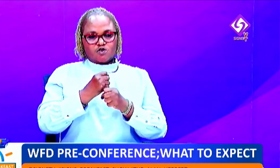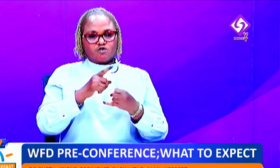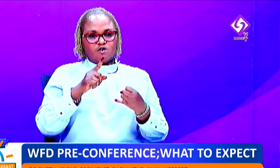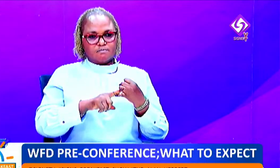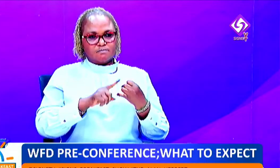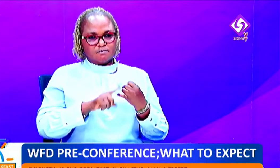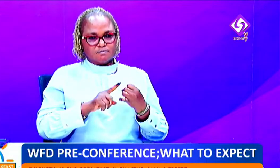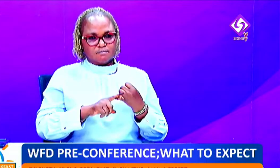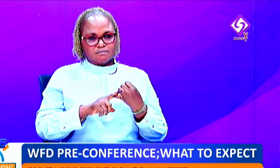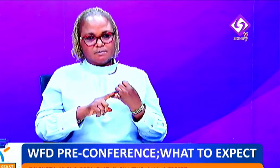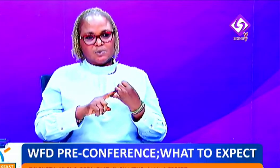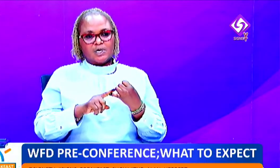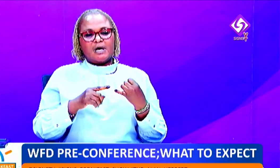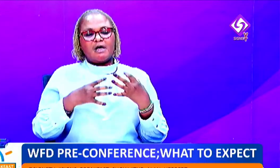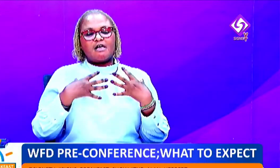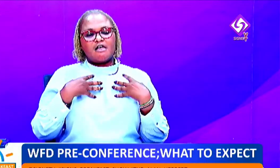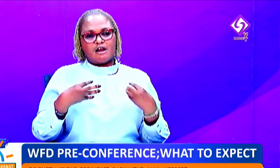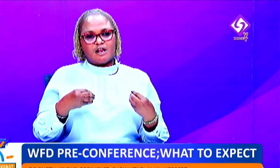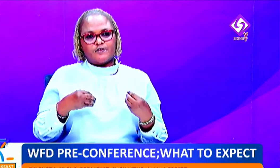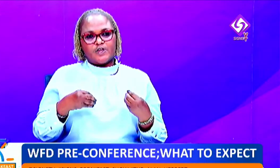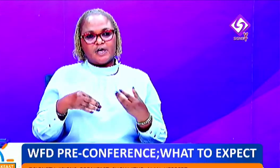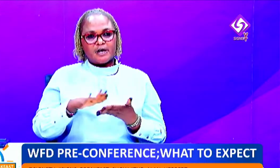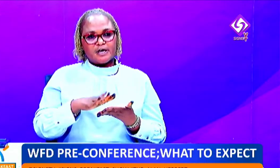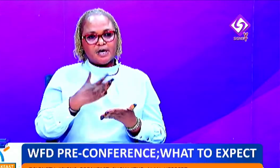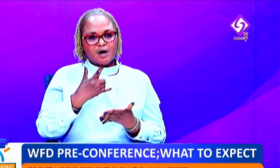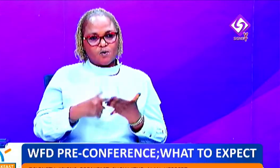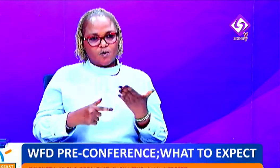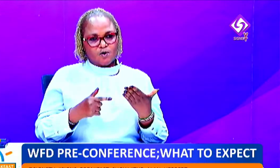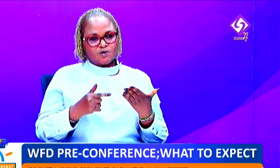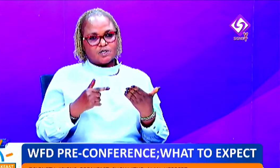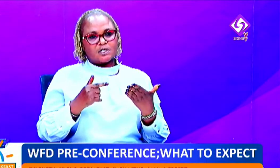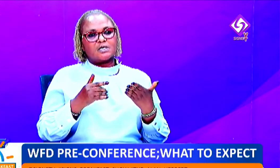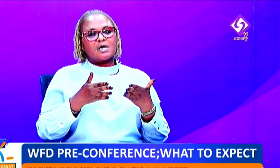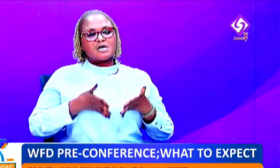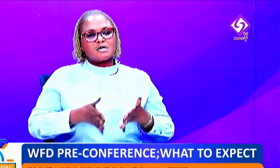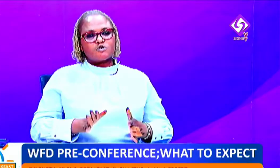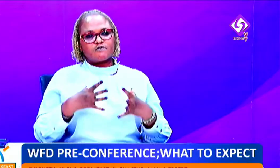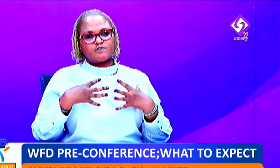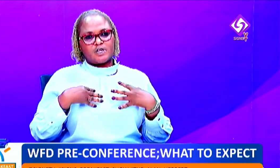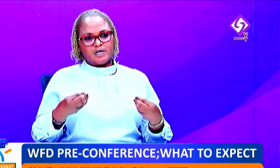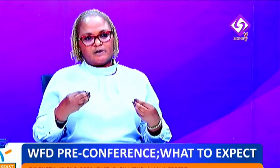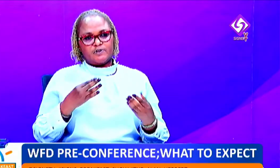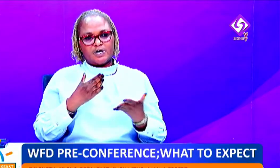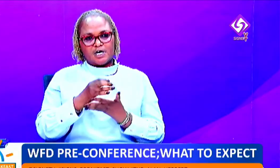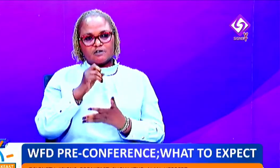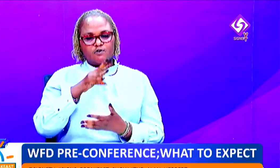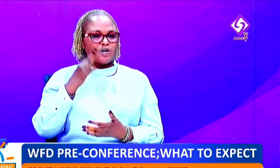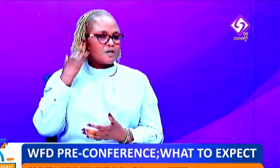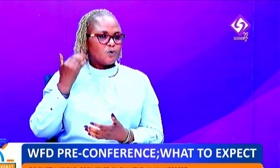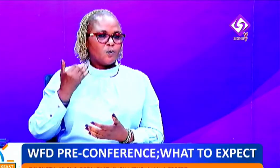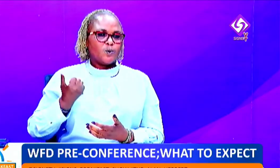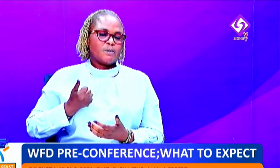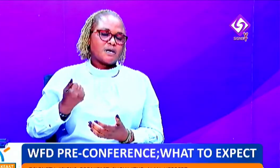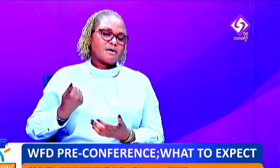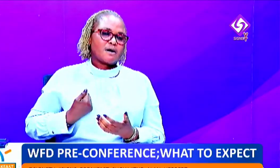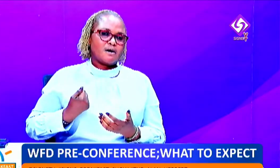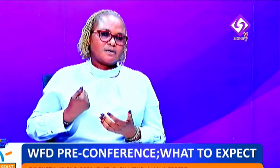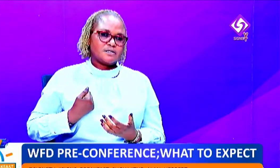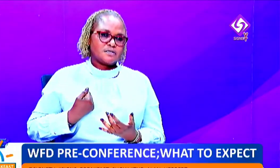So FEDWIN works on several issues. First of all, health. Particularly on issues of sexual and reproductive health of deaf women